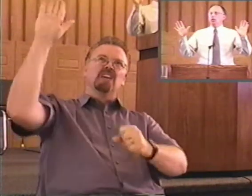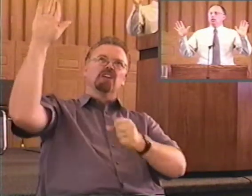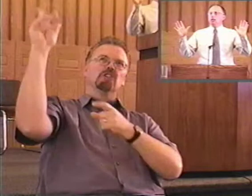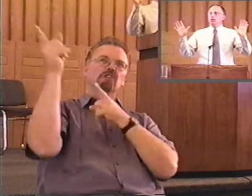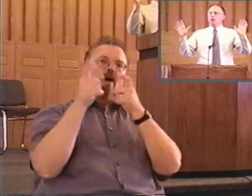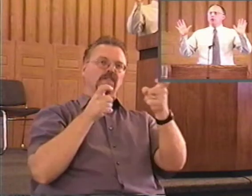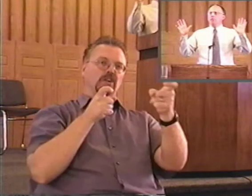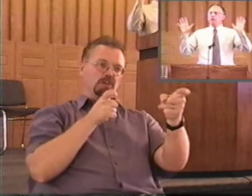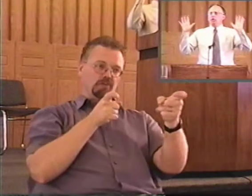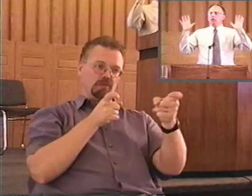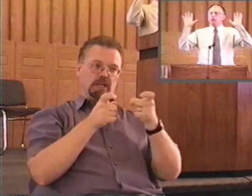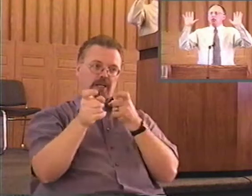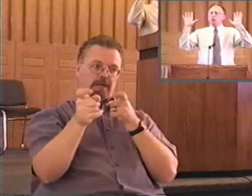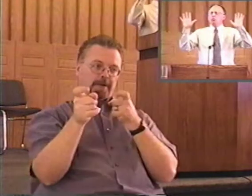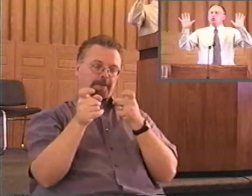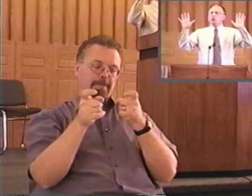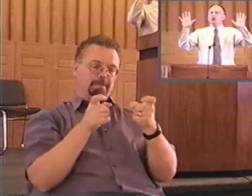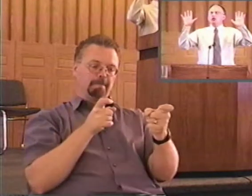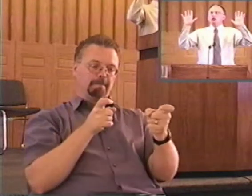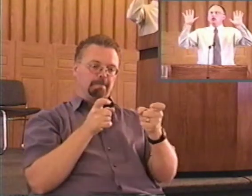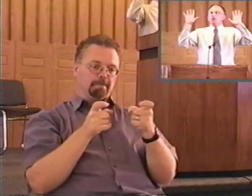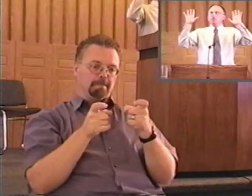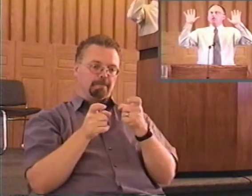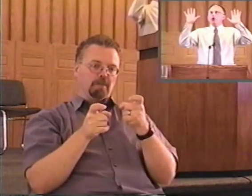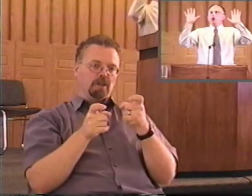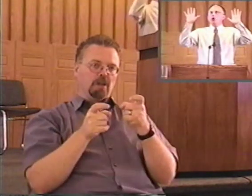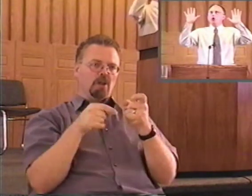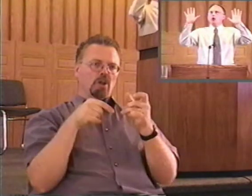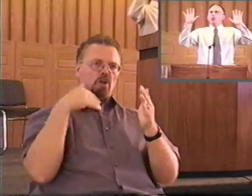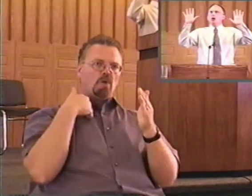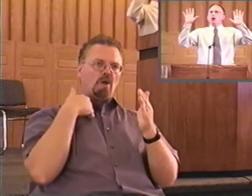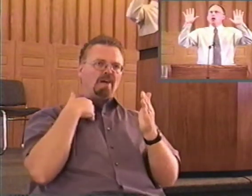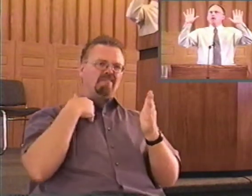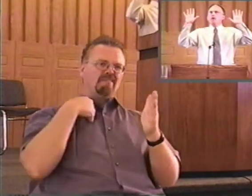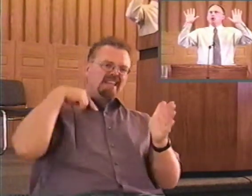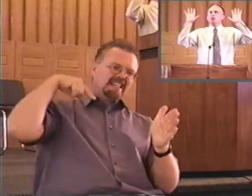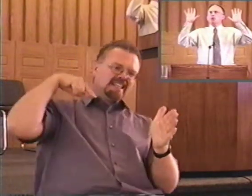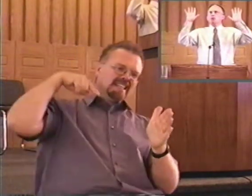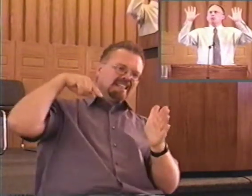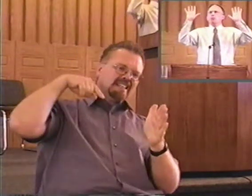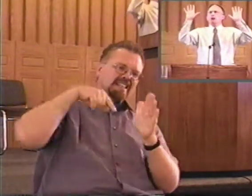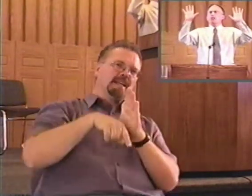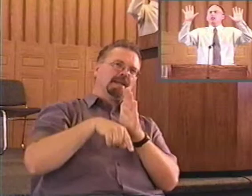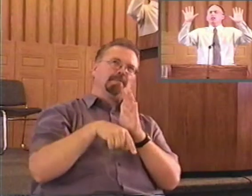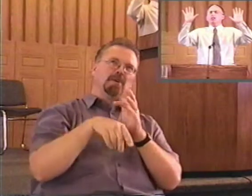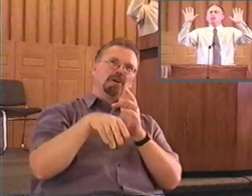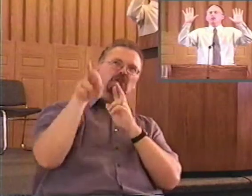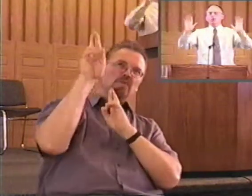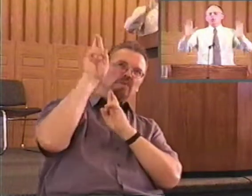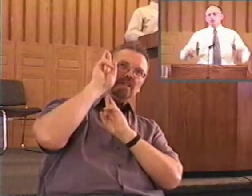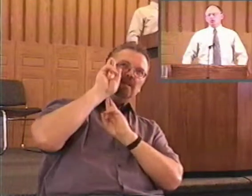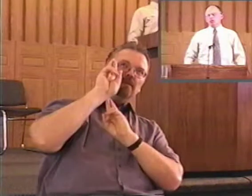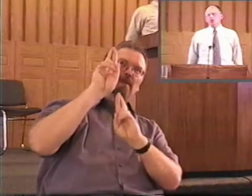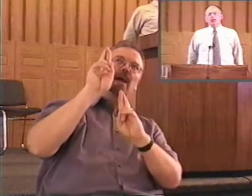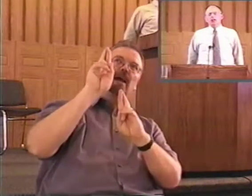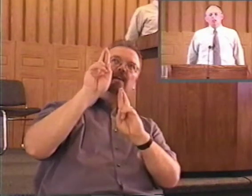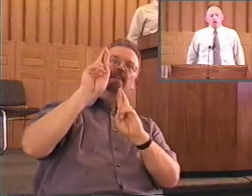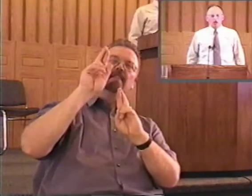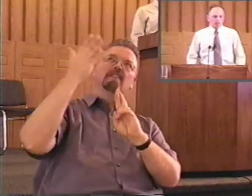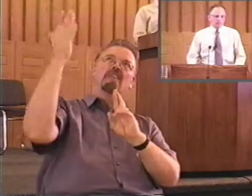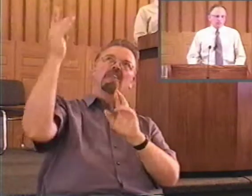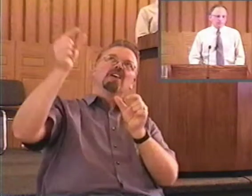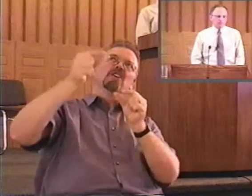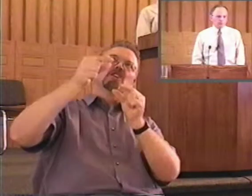sovereignty. You have the deepest form of respect for this